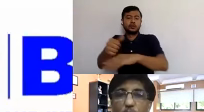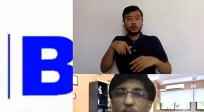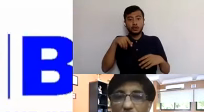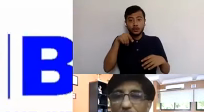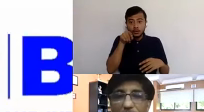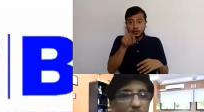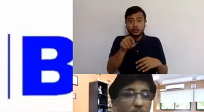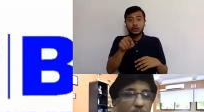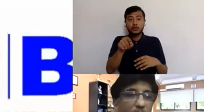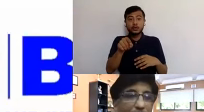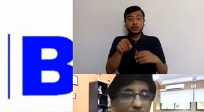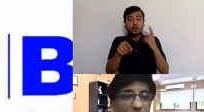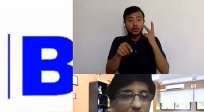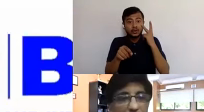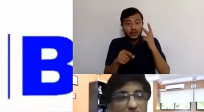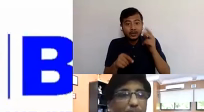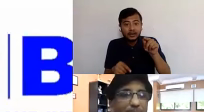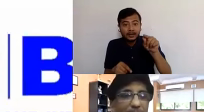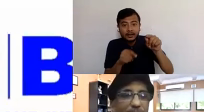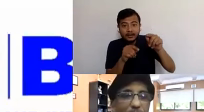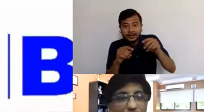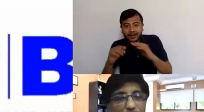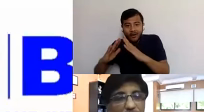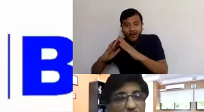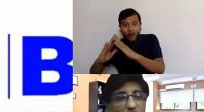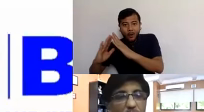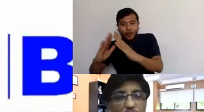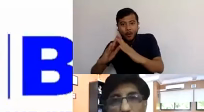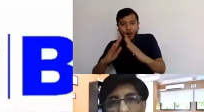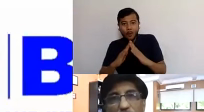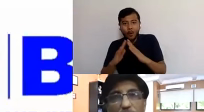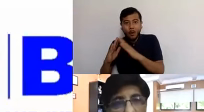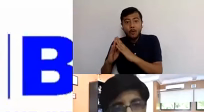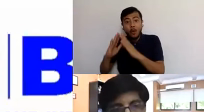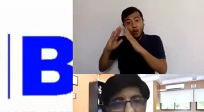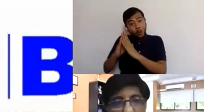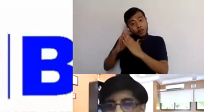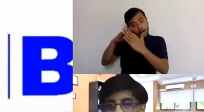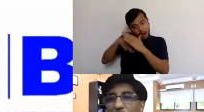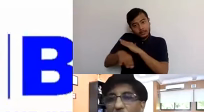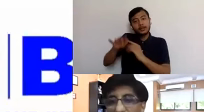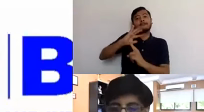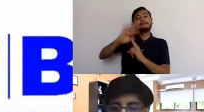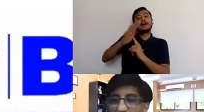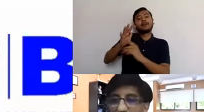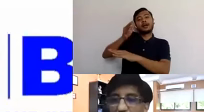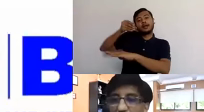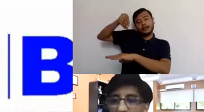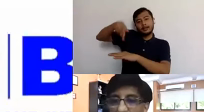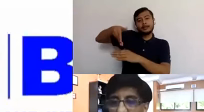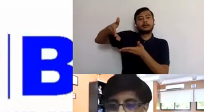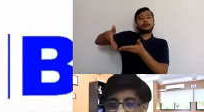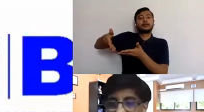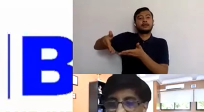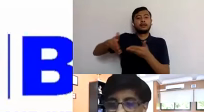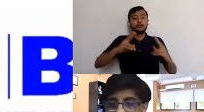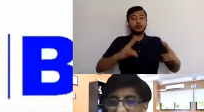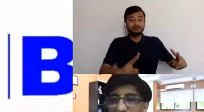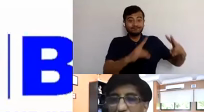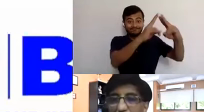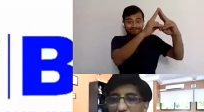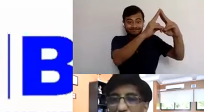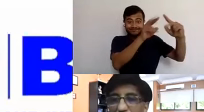been shown here. And here we believe that Wi-Fi 6 can support both the backhaul as well as the hotspots. It has the